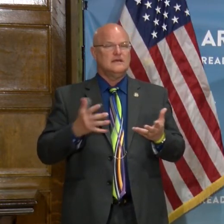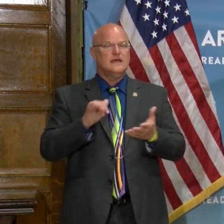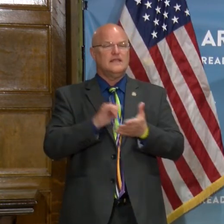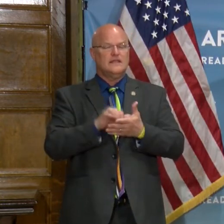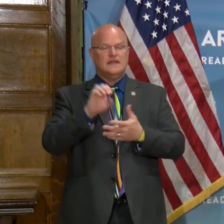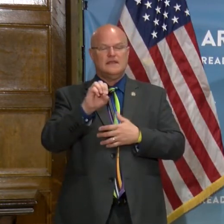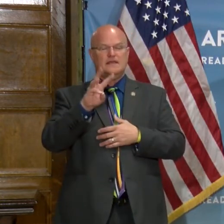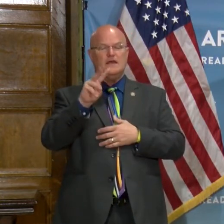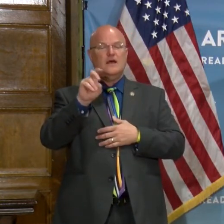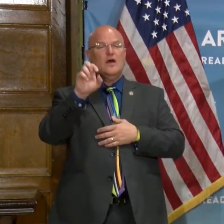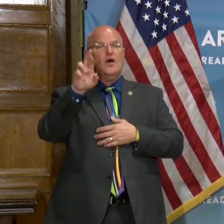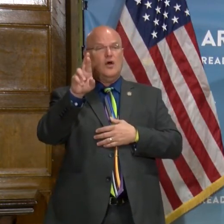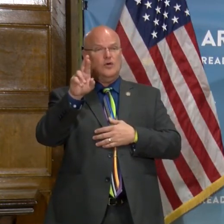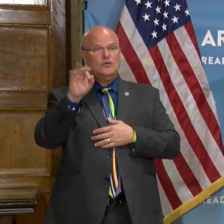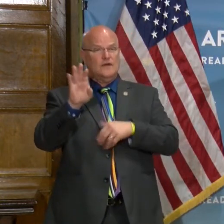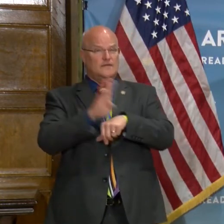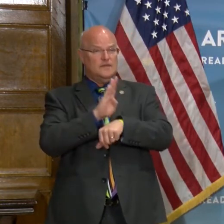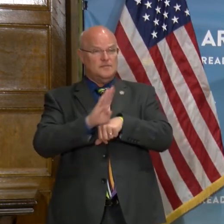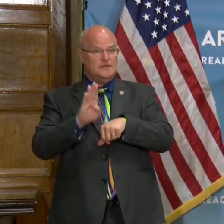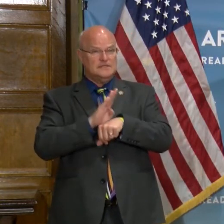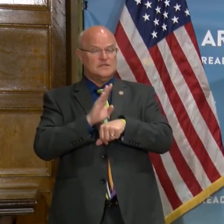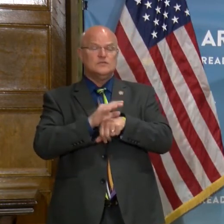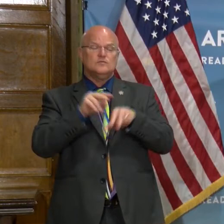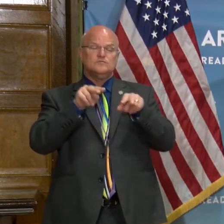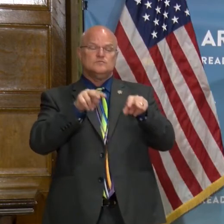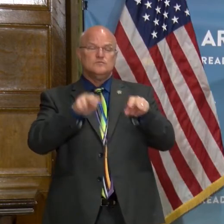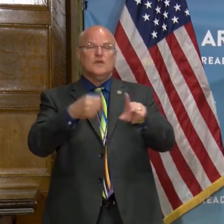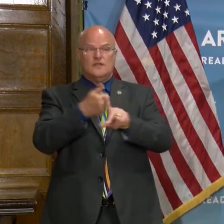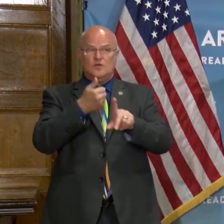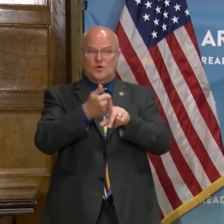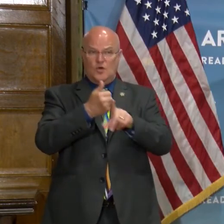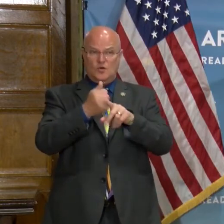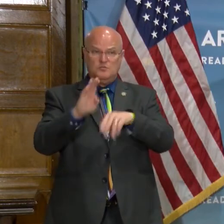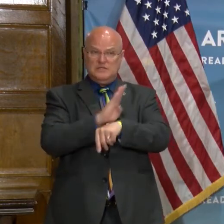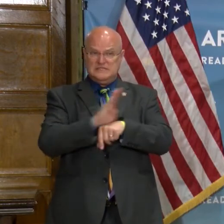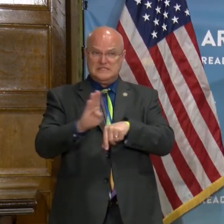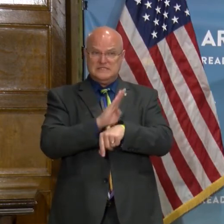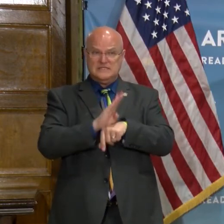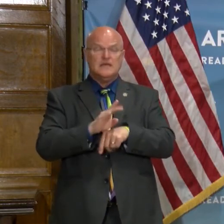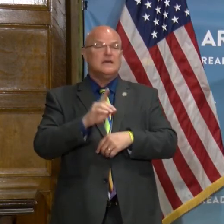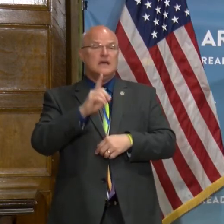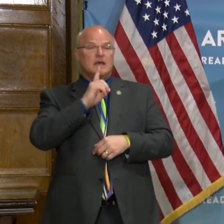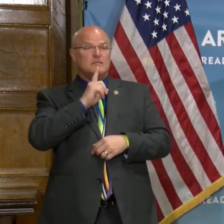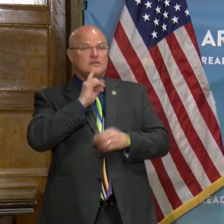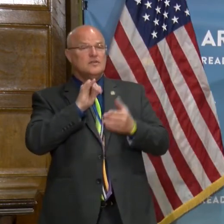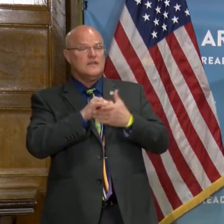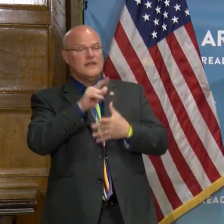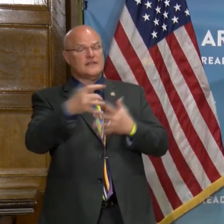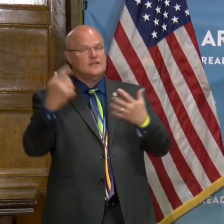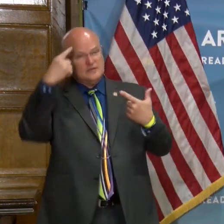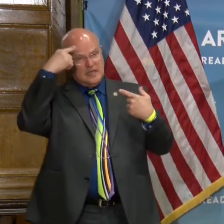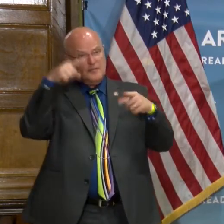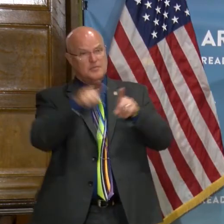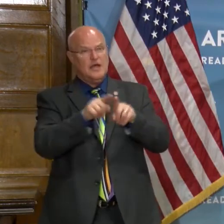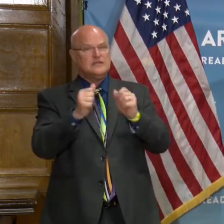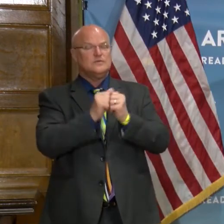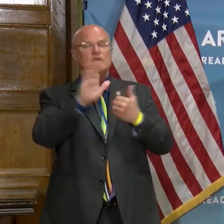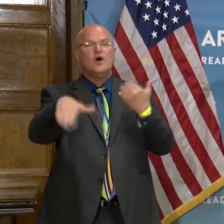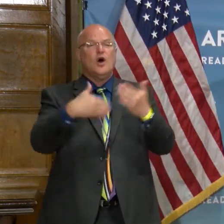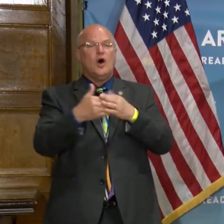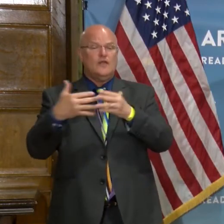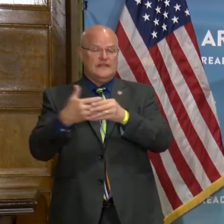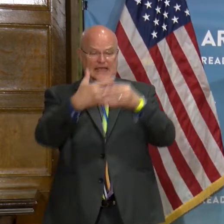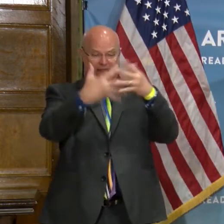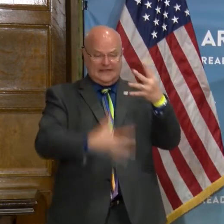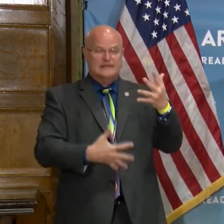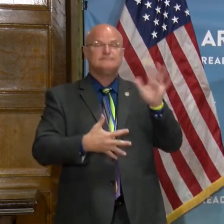owner of the business to police their own establishment, in other words, to make sure that they're in compliance with all guidelines, and